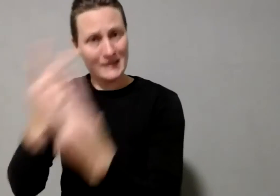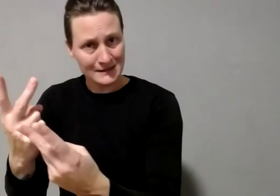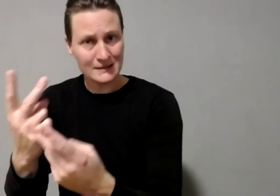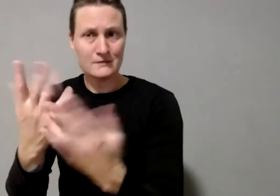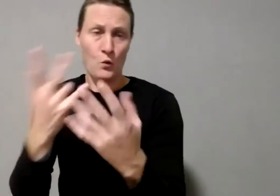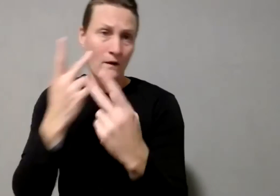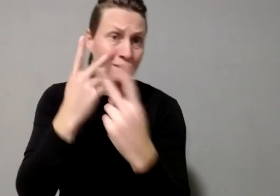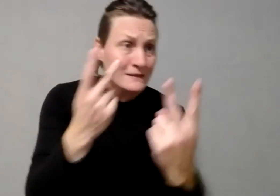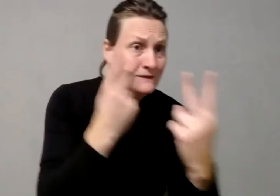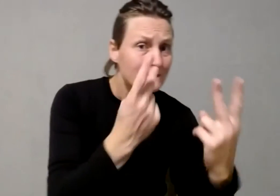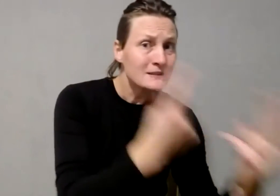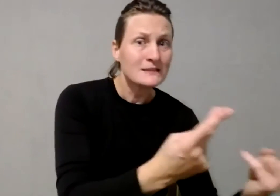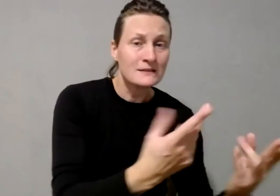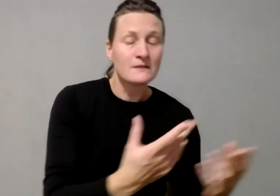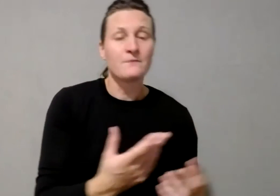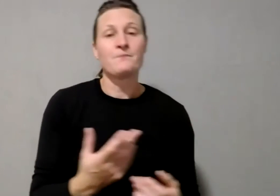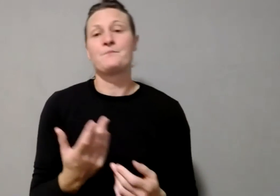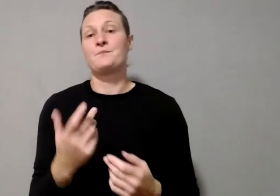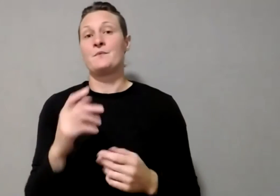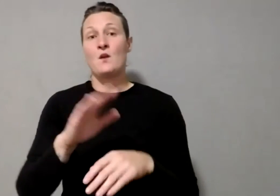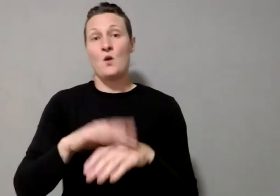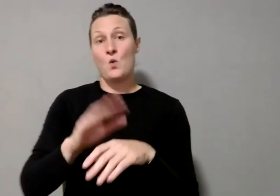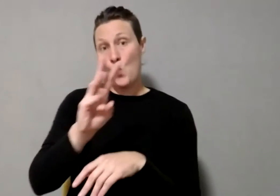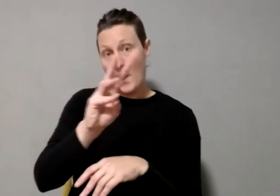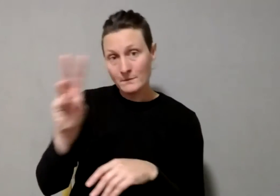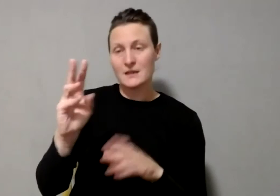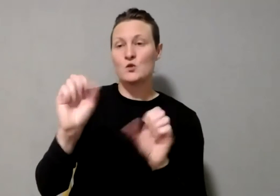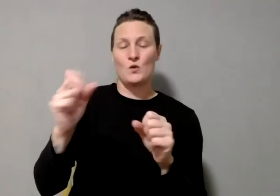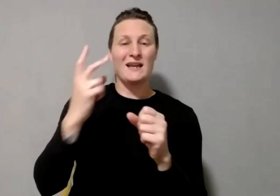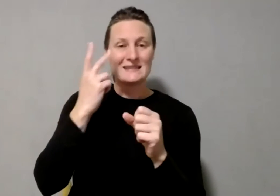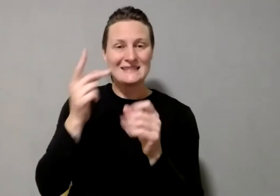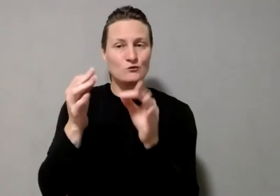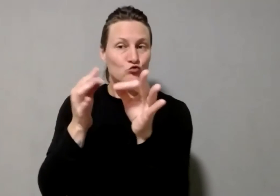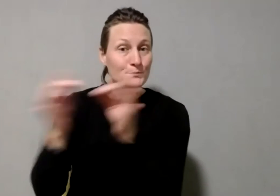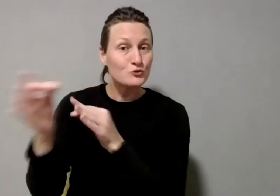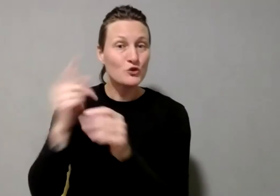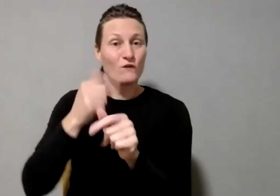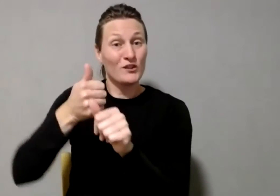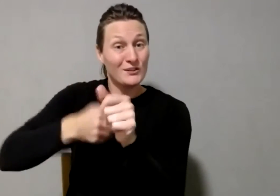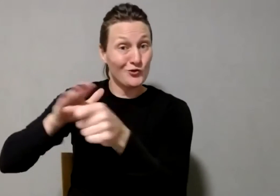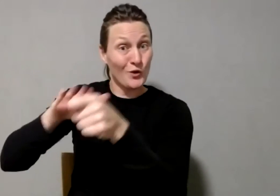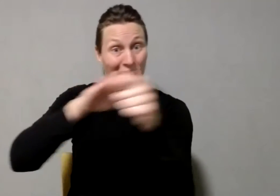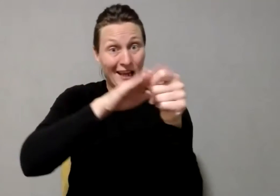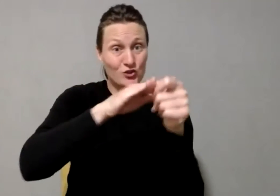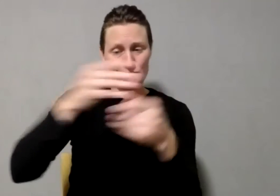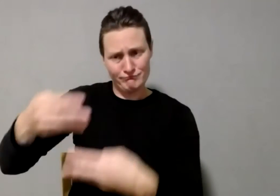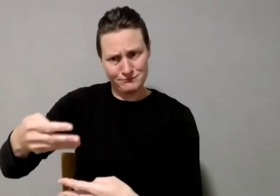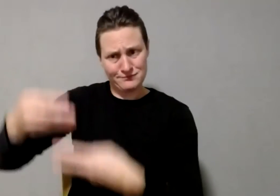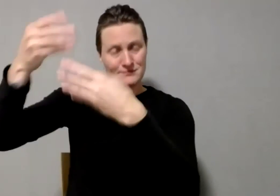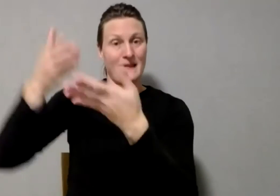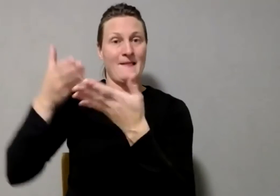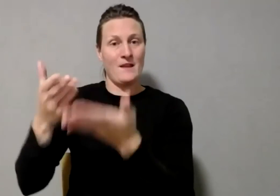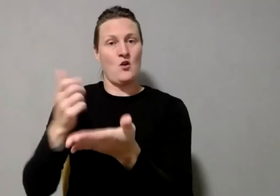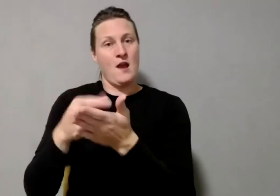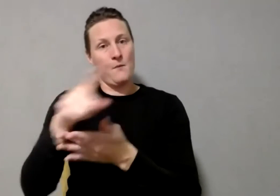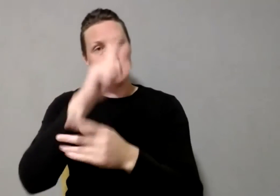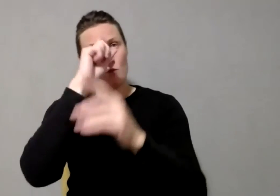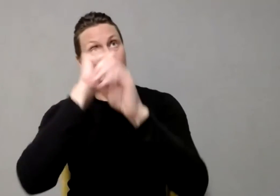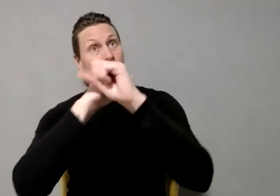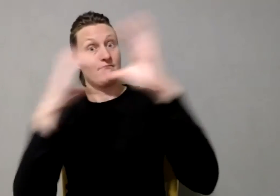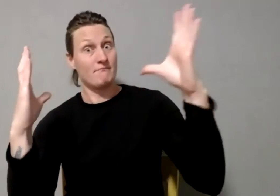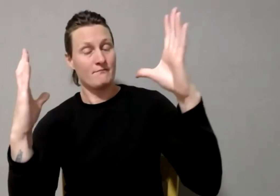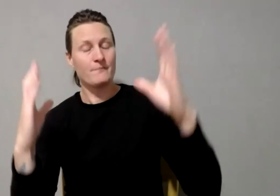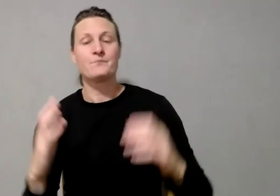of each branch. Each branch did allude to the various programs that would work, or